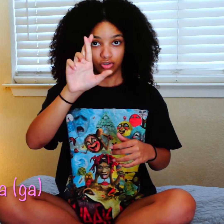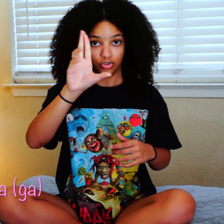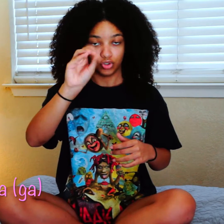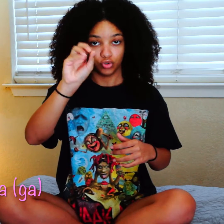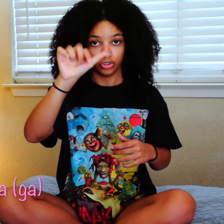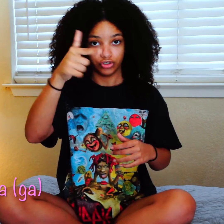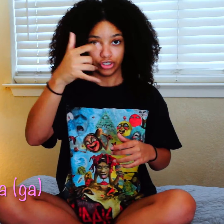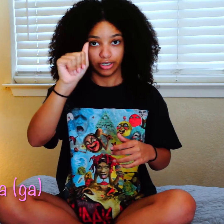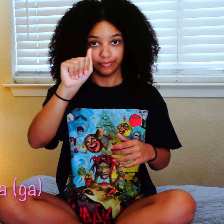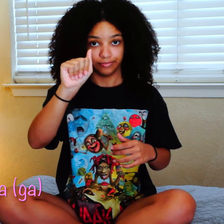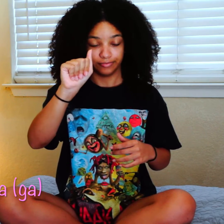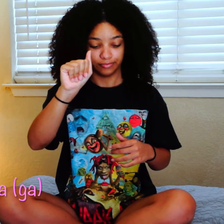Georgia.